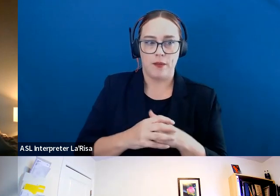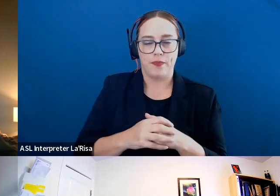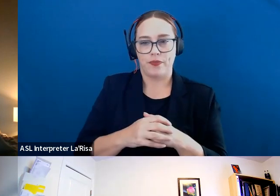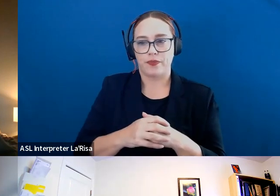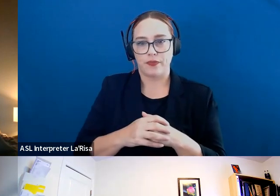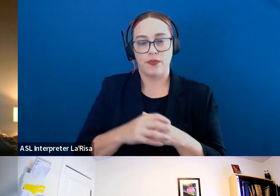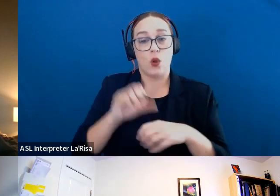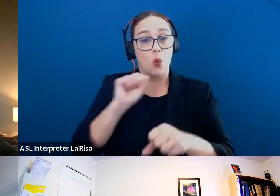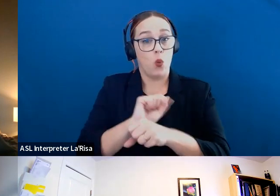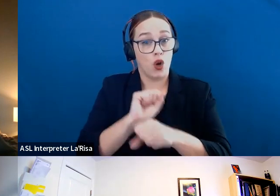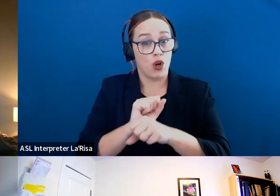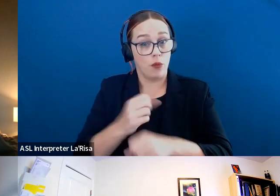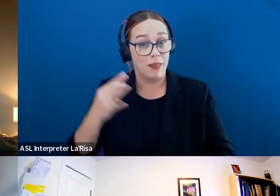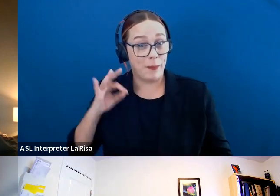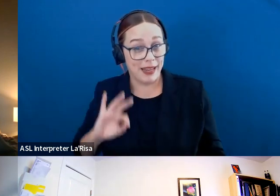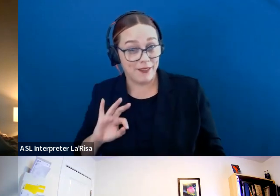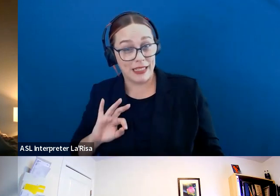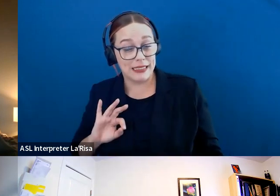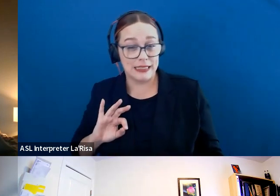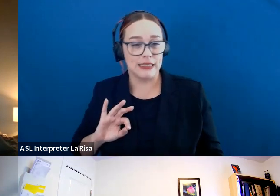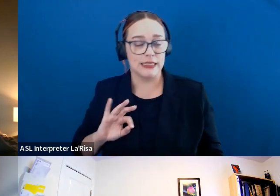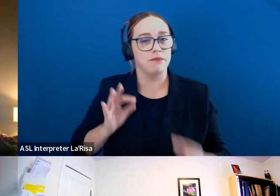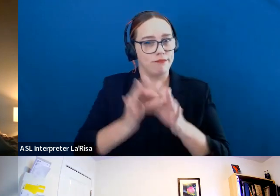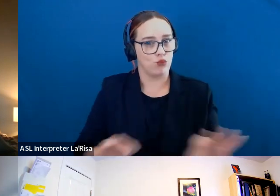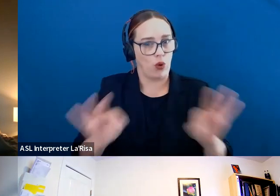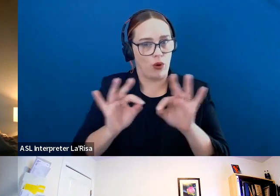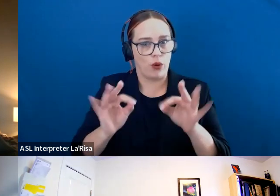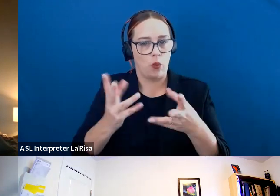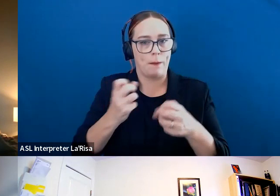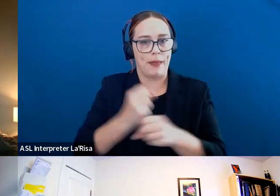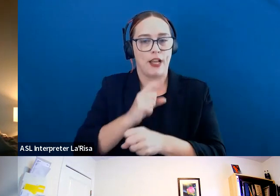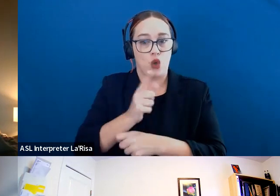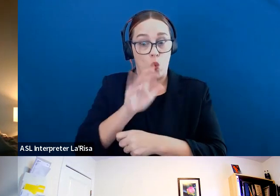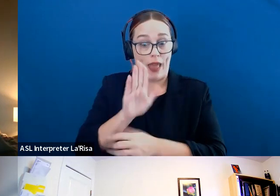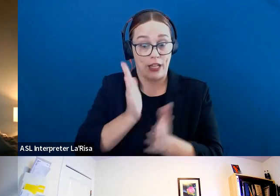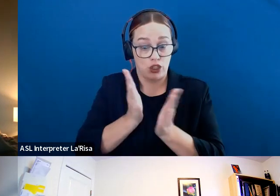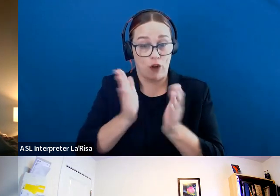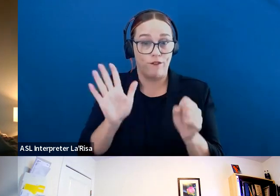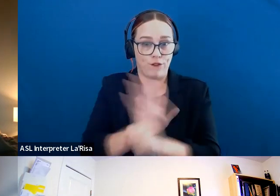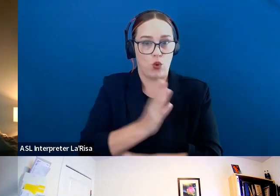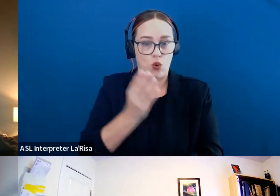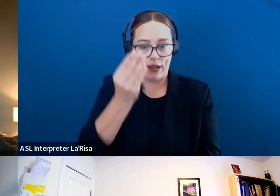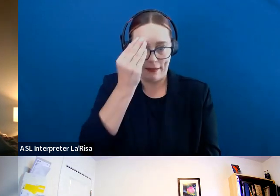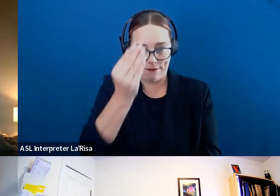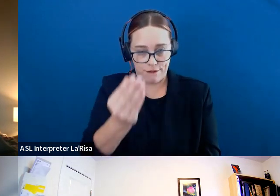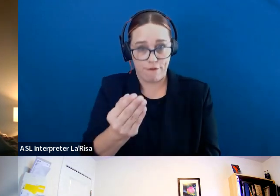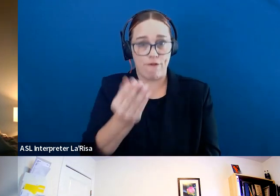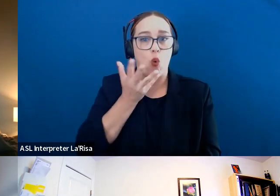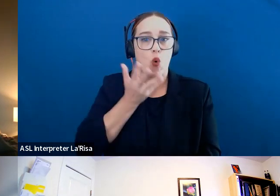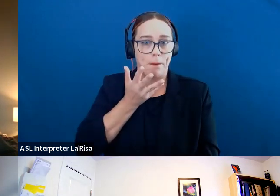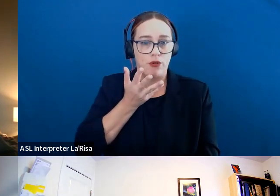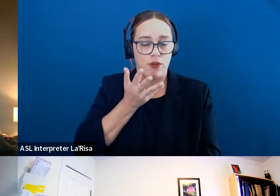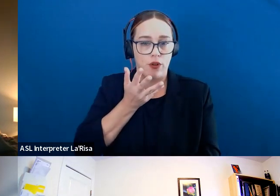work on benefits, and they need to make sure that the persons that they're serving are fully informed when they're making the choice to go back to work,